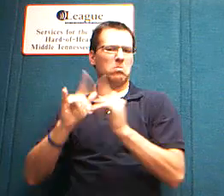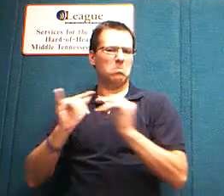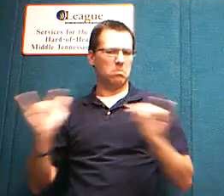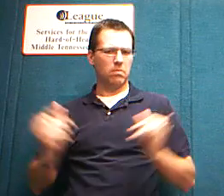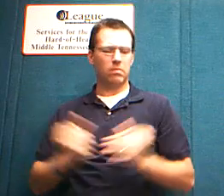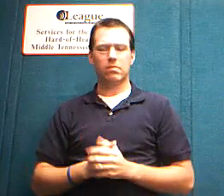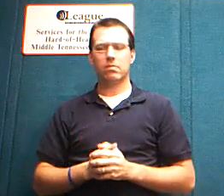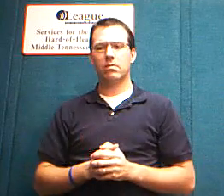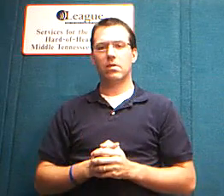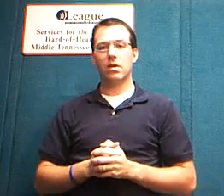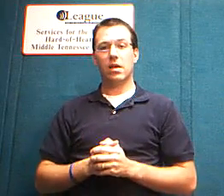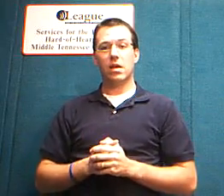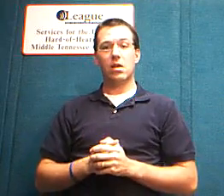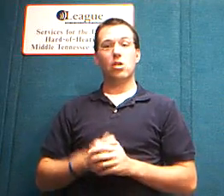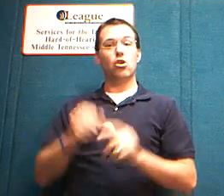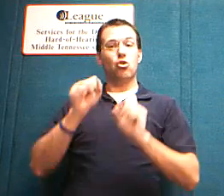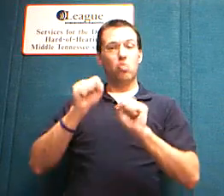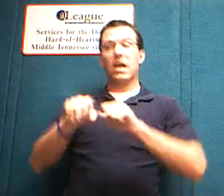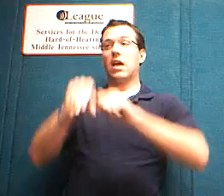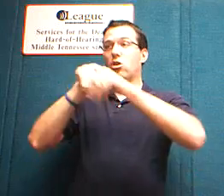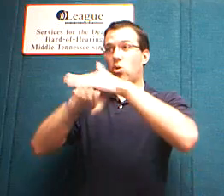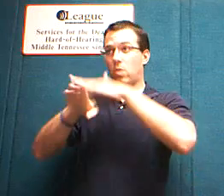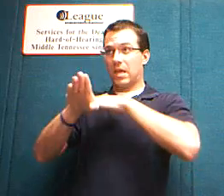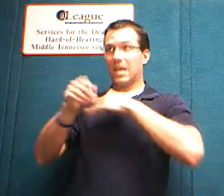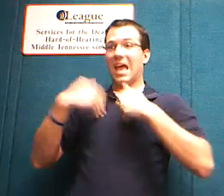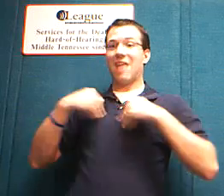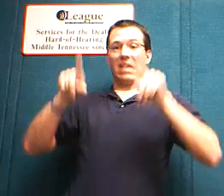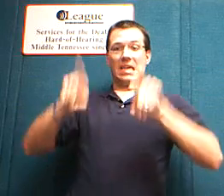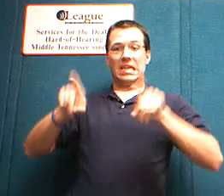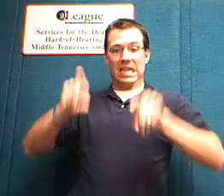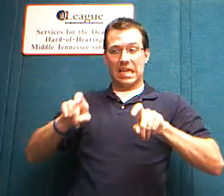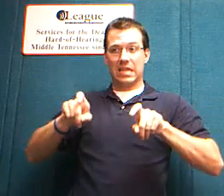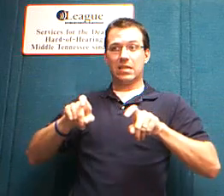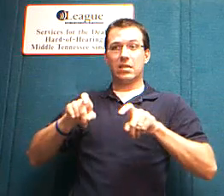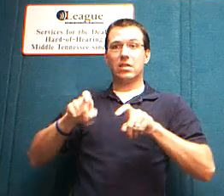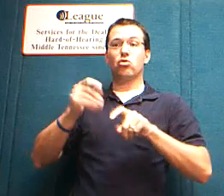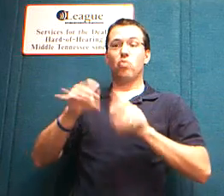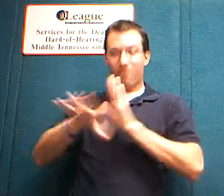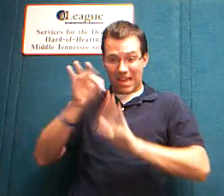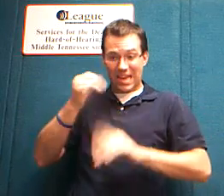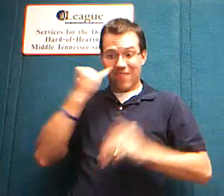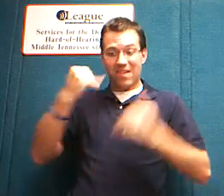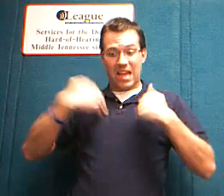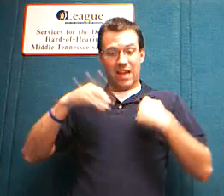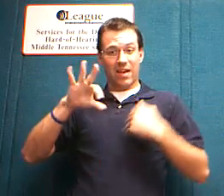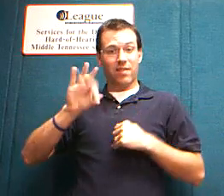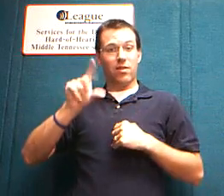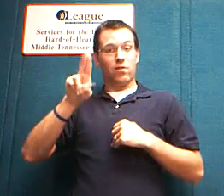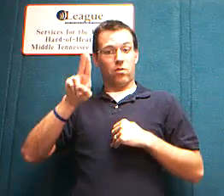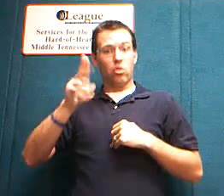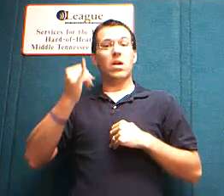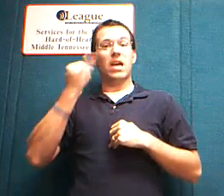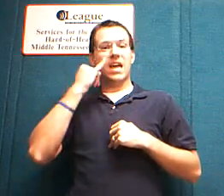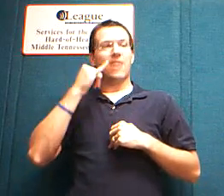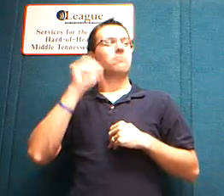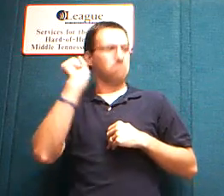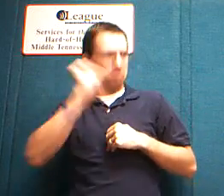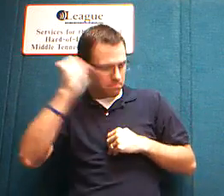They can test you for the flu, and if you have the flu, they can give you antiviral